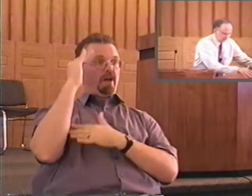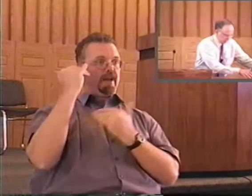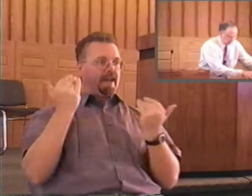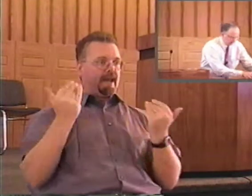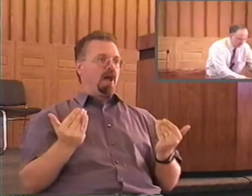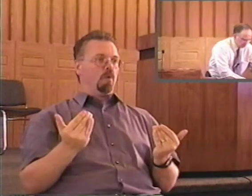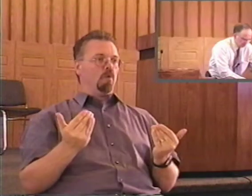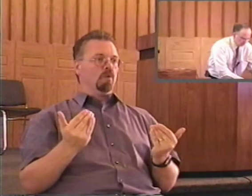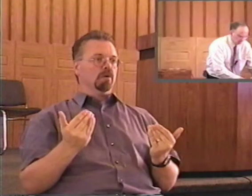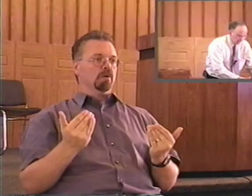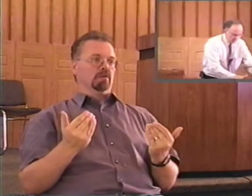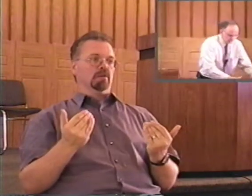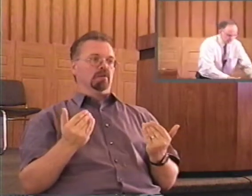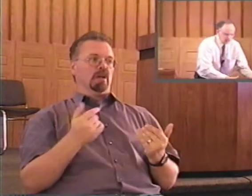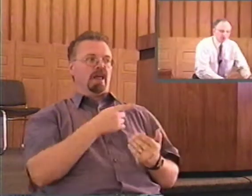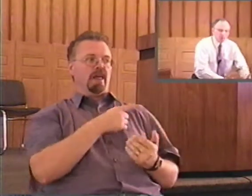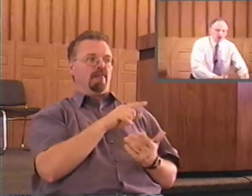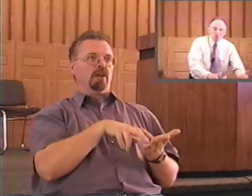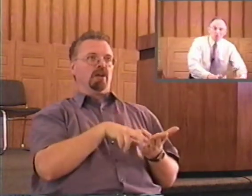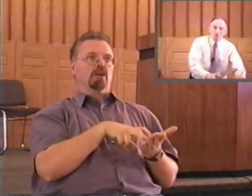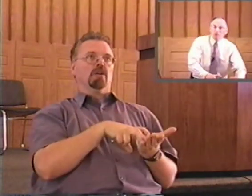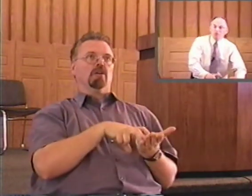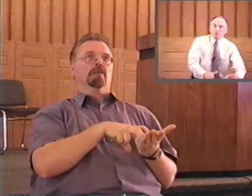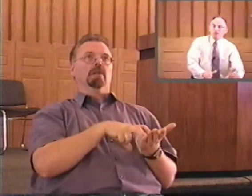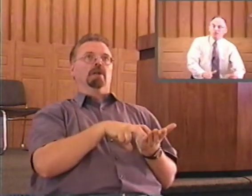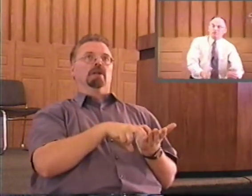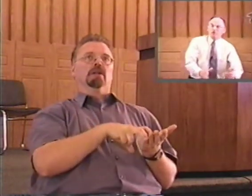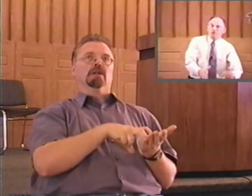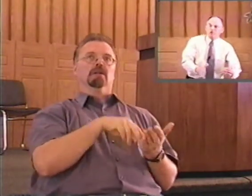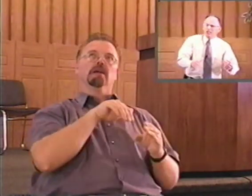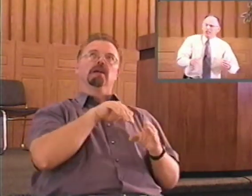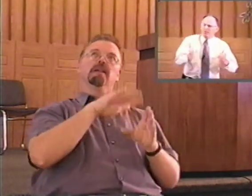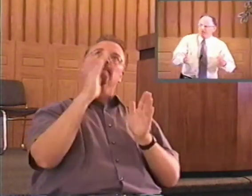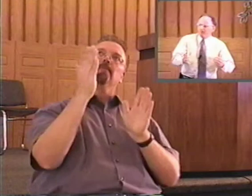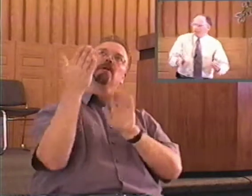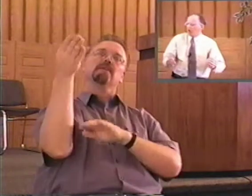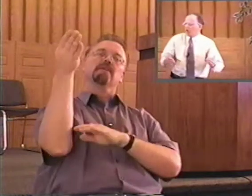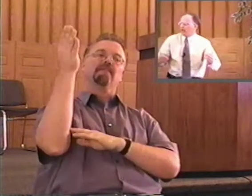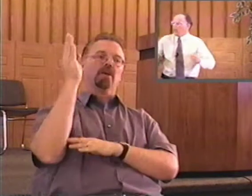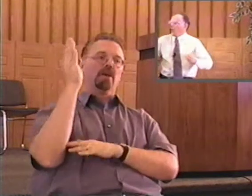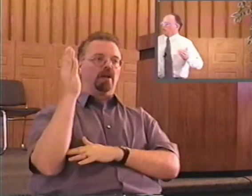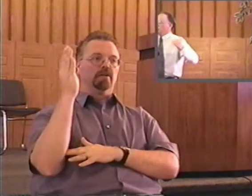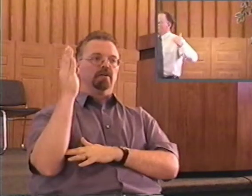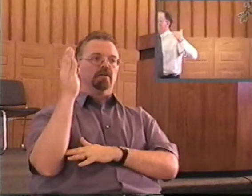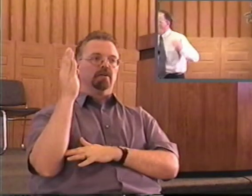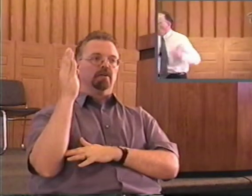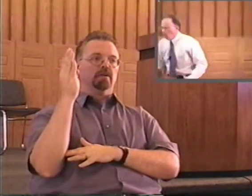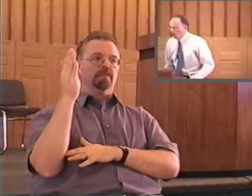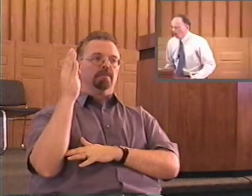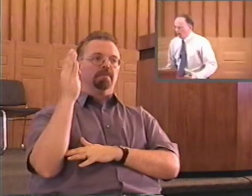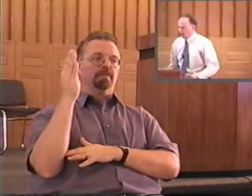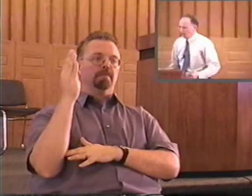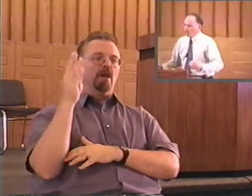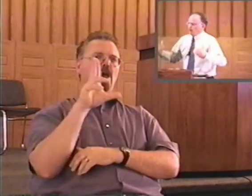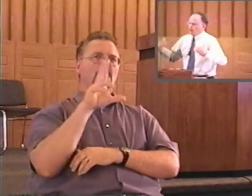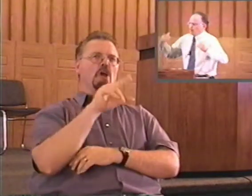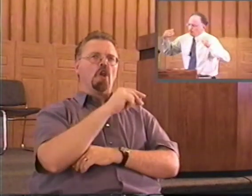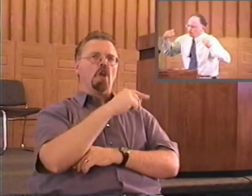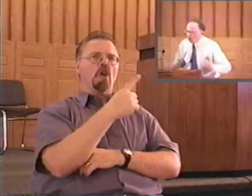tells us. They tremble. They tremble in the presence of God. They fear God.